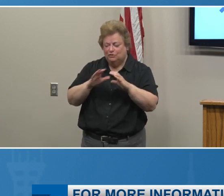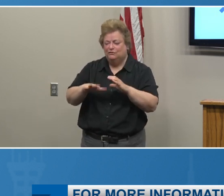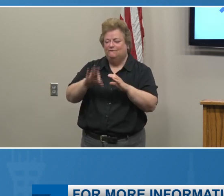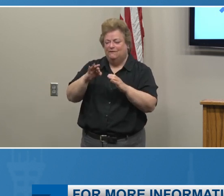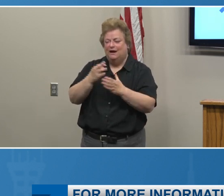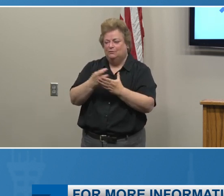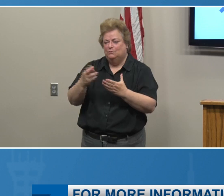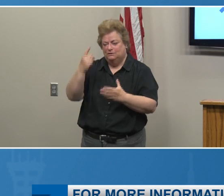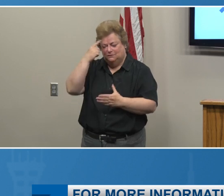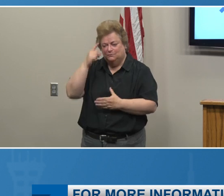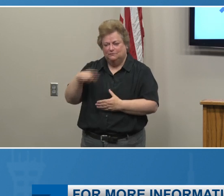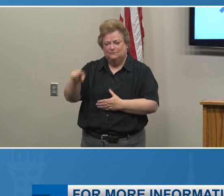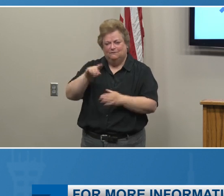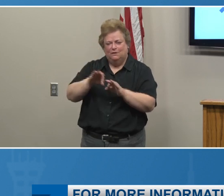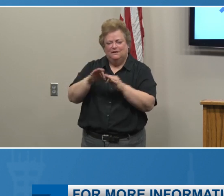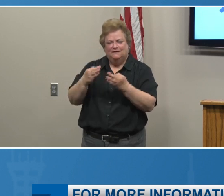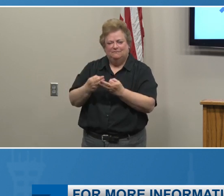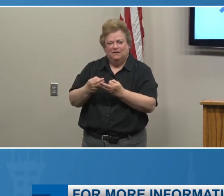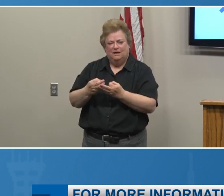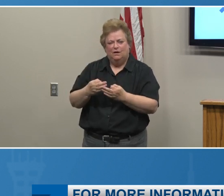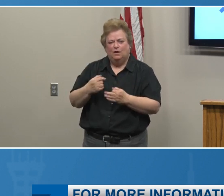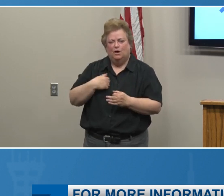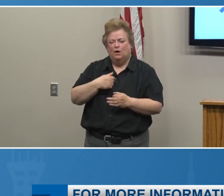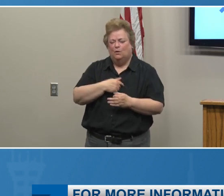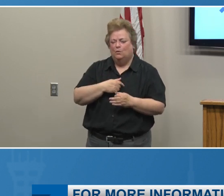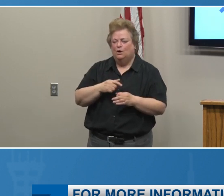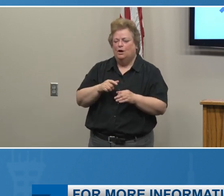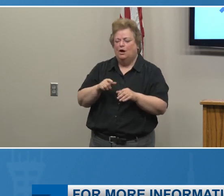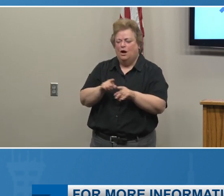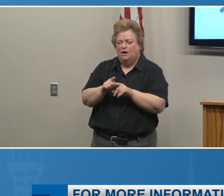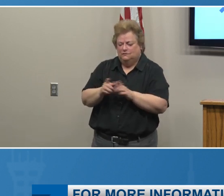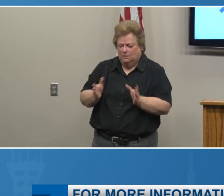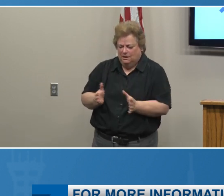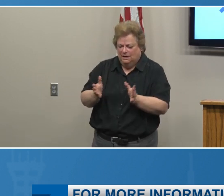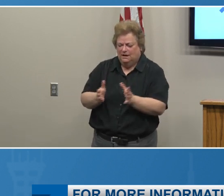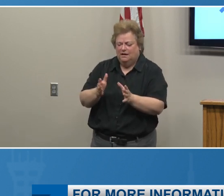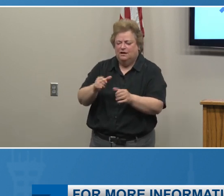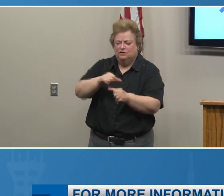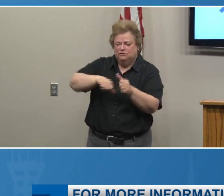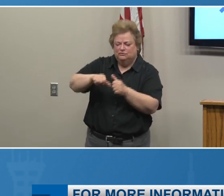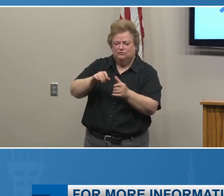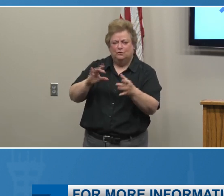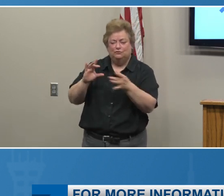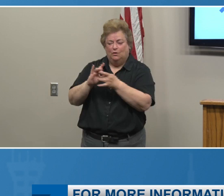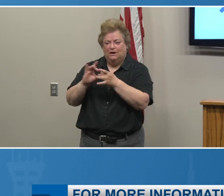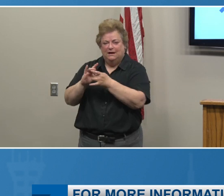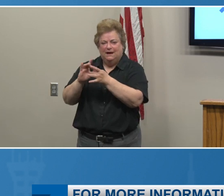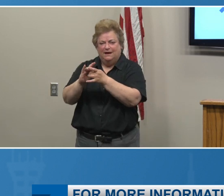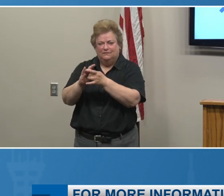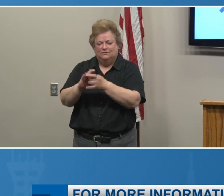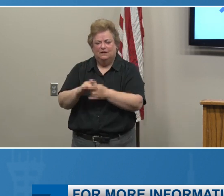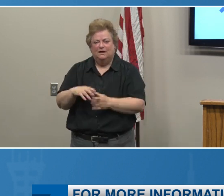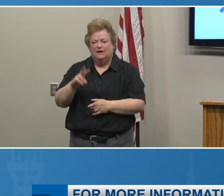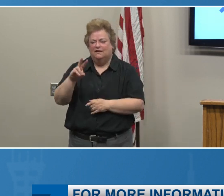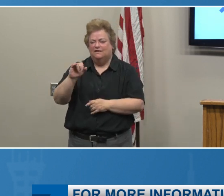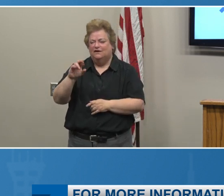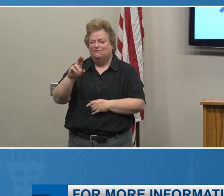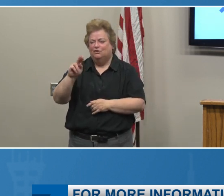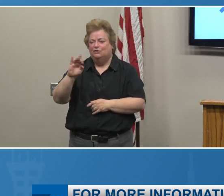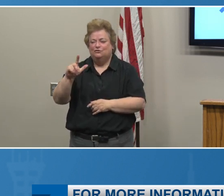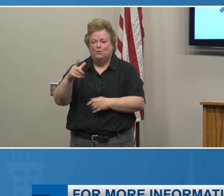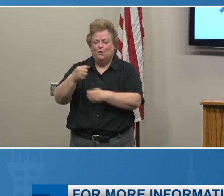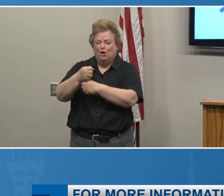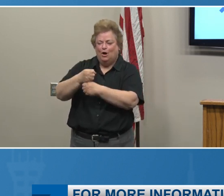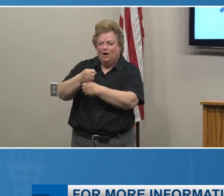resources for we're also providing social connections and we've seen virtual coffees and